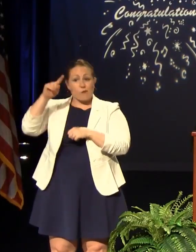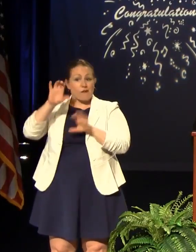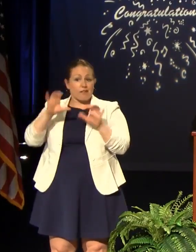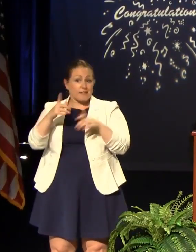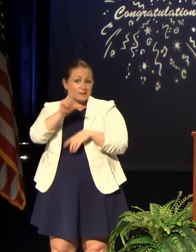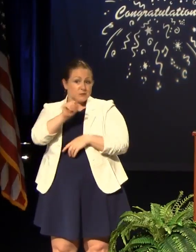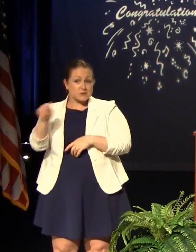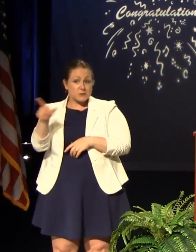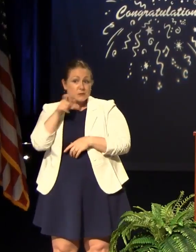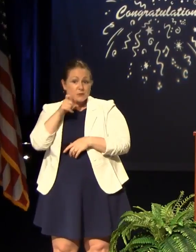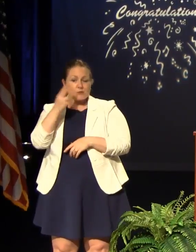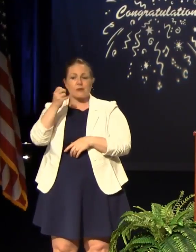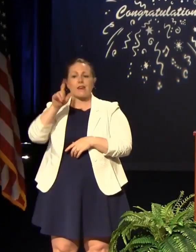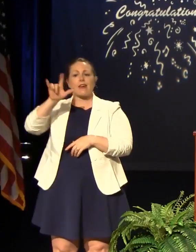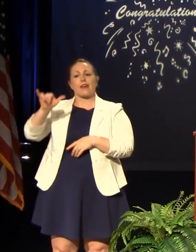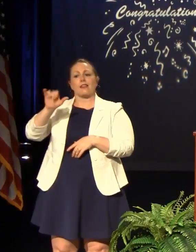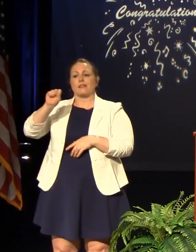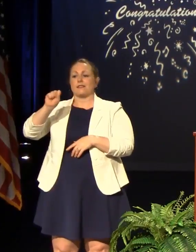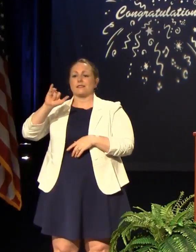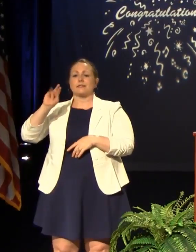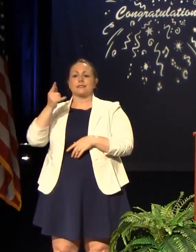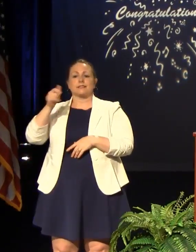is Haley Single.